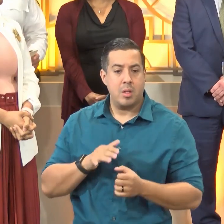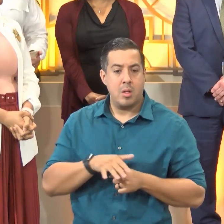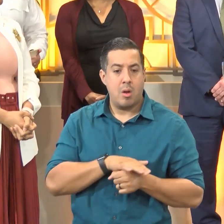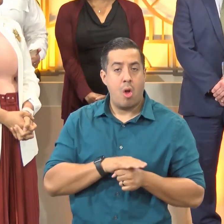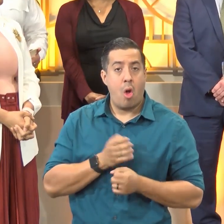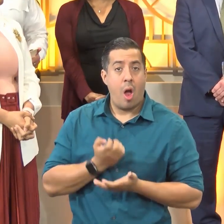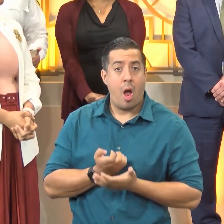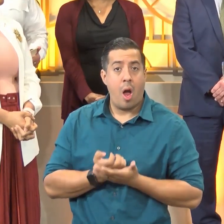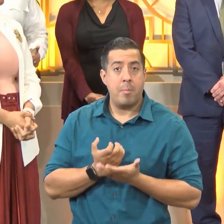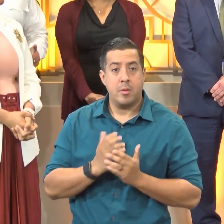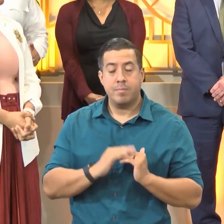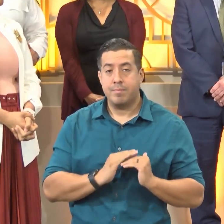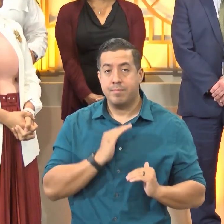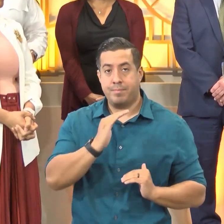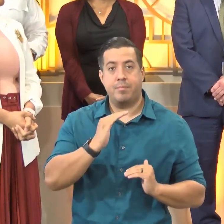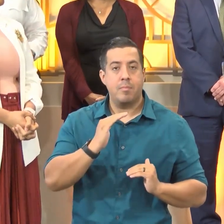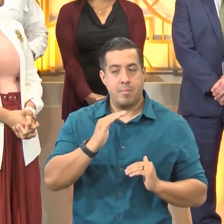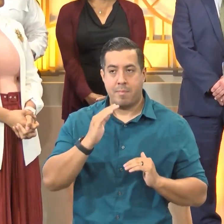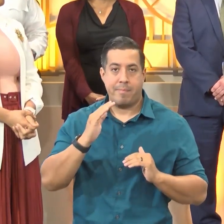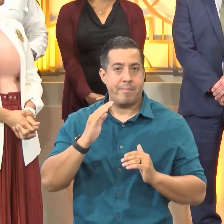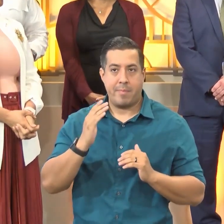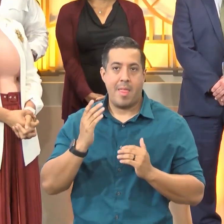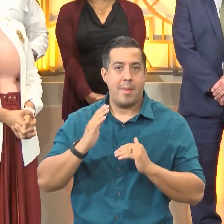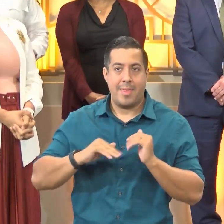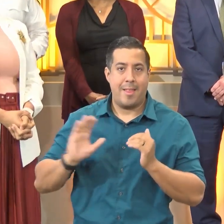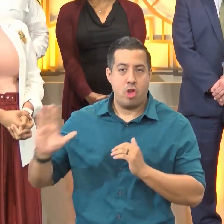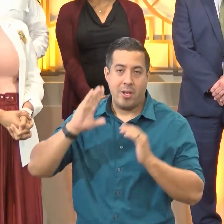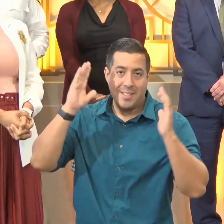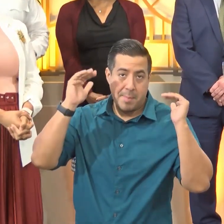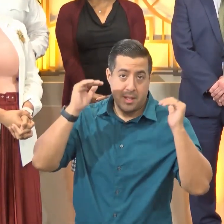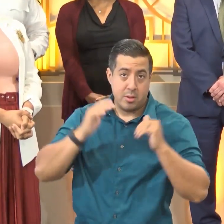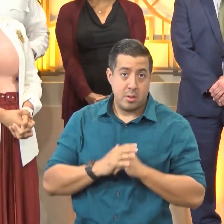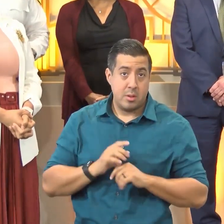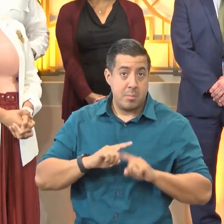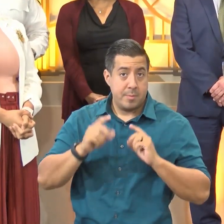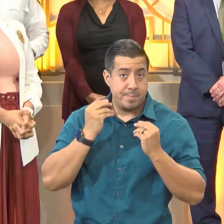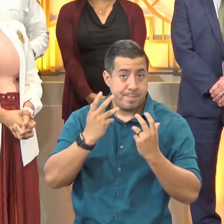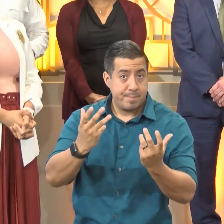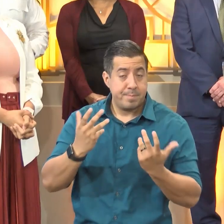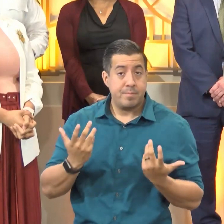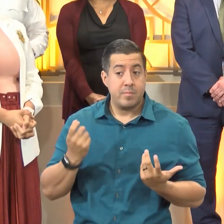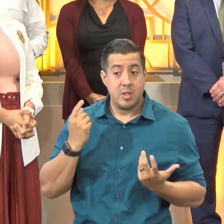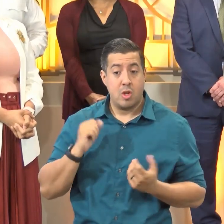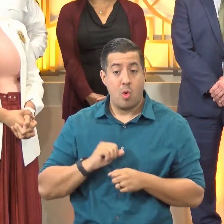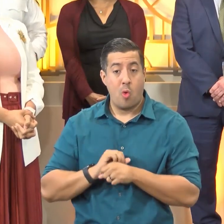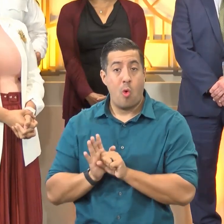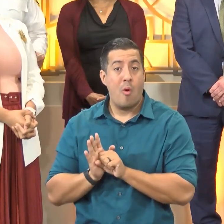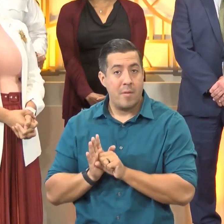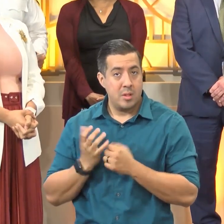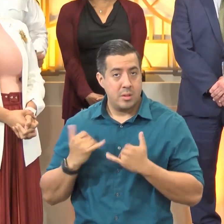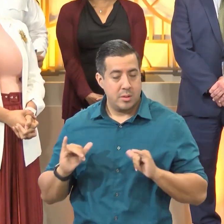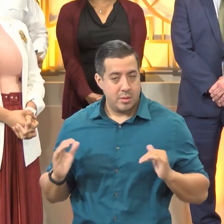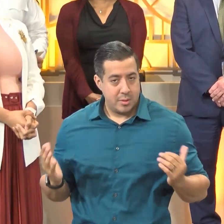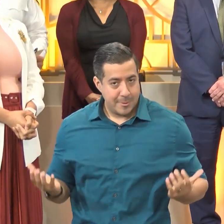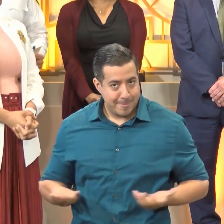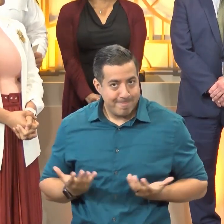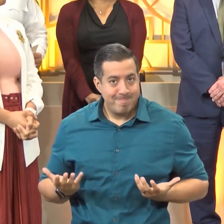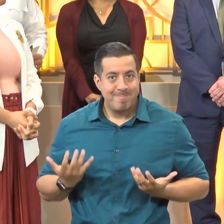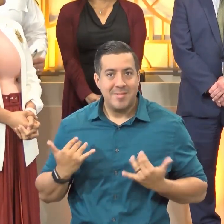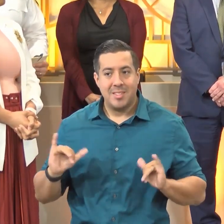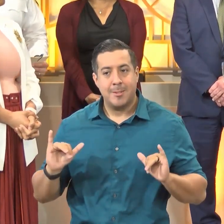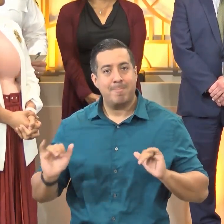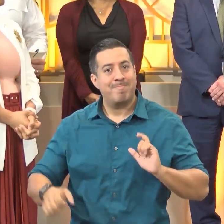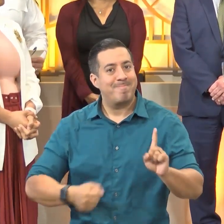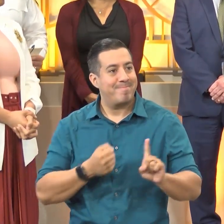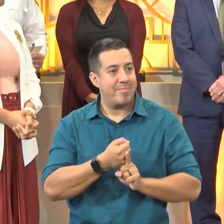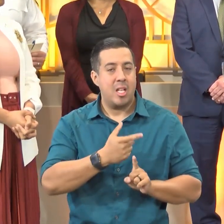economy outperformed all expectations. However, make no mistake, COVID-19 is still here and continues to impact